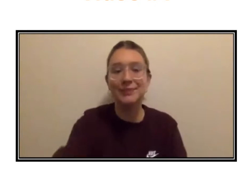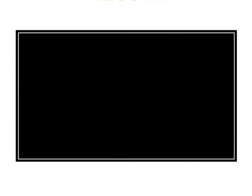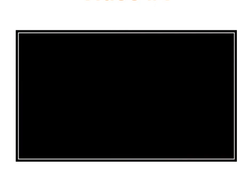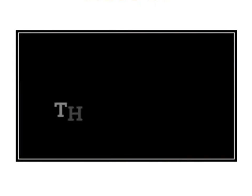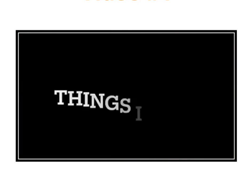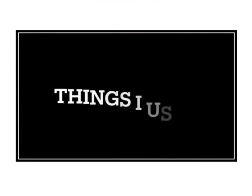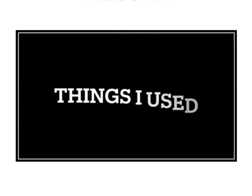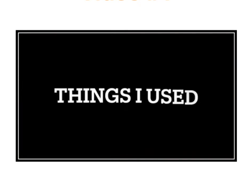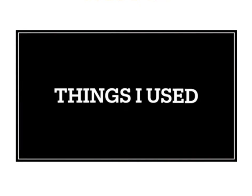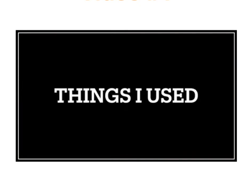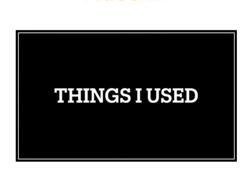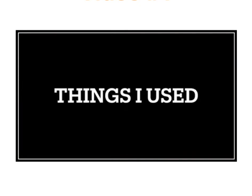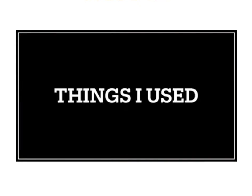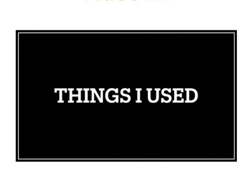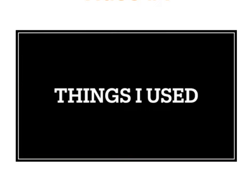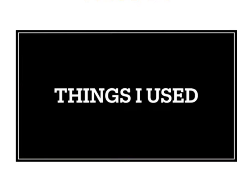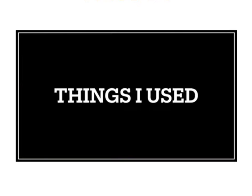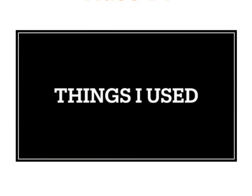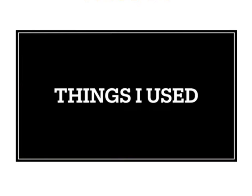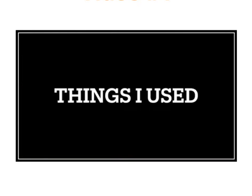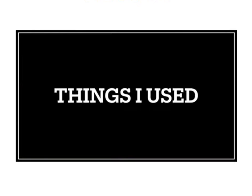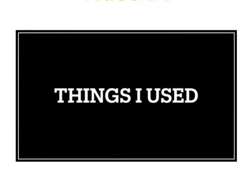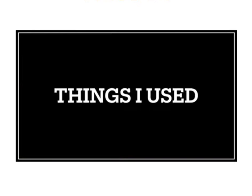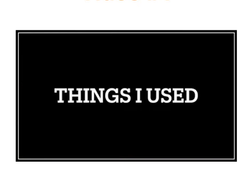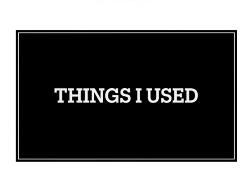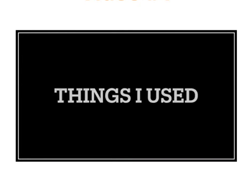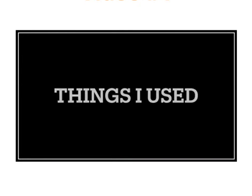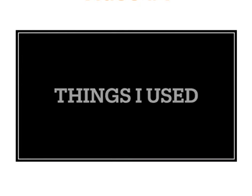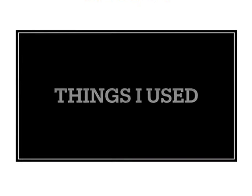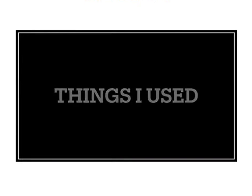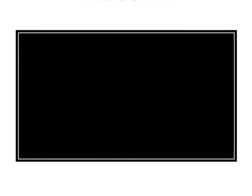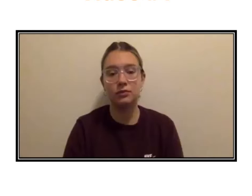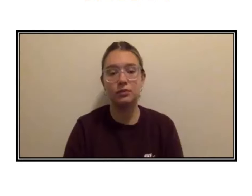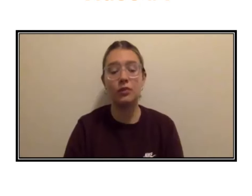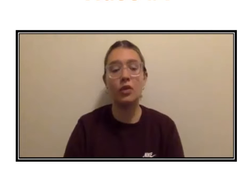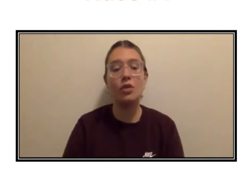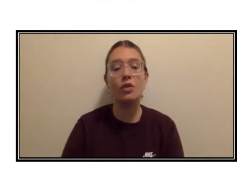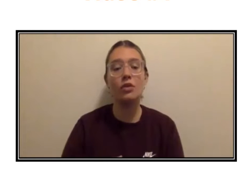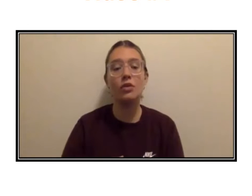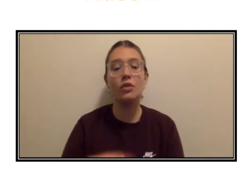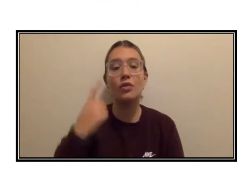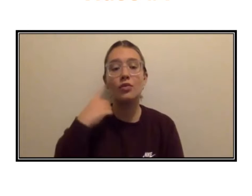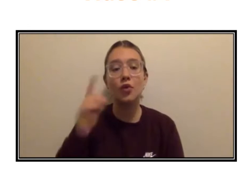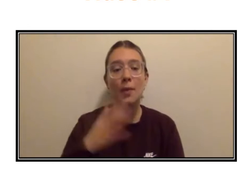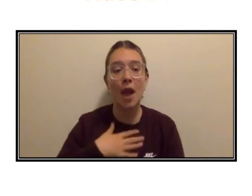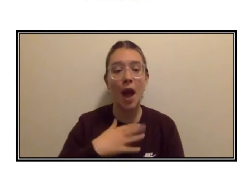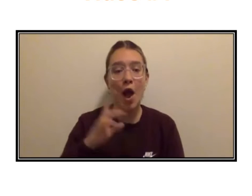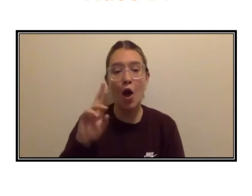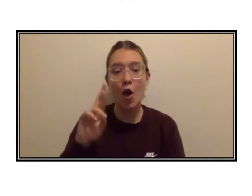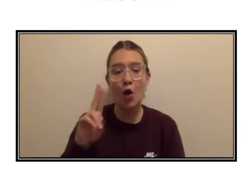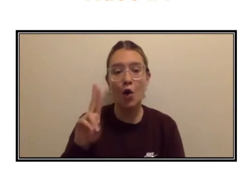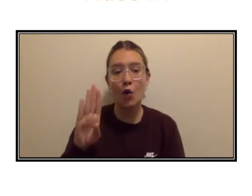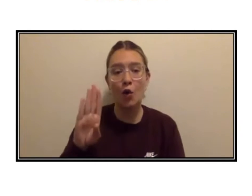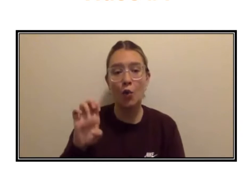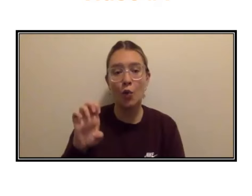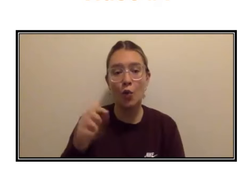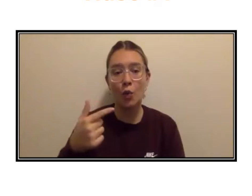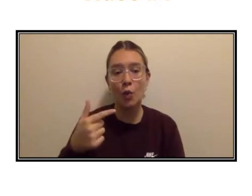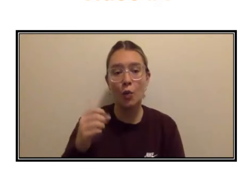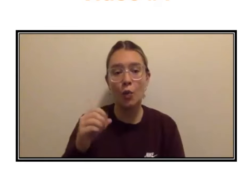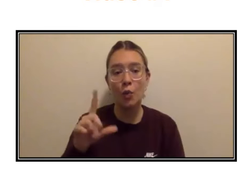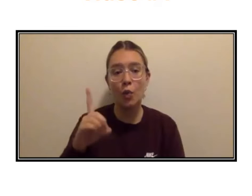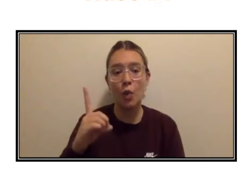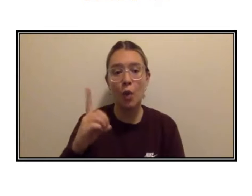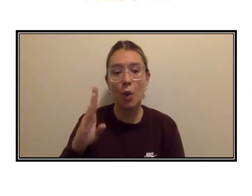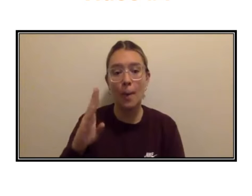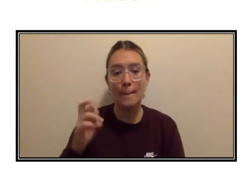just so much that goes on to try and make this work. We use boxes and plates and other tools to set up our